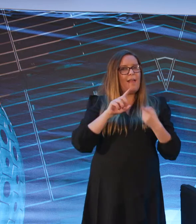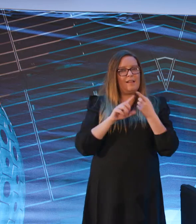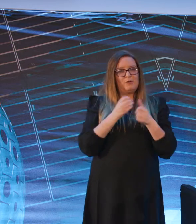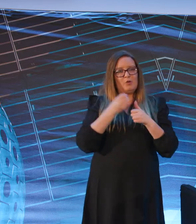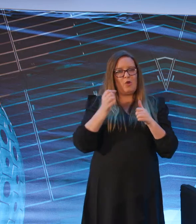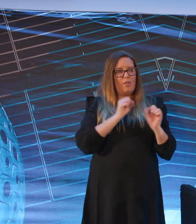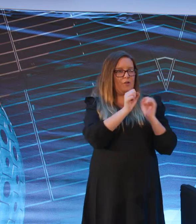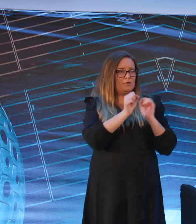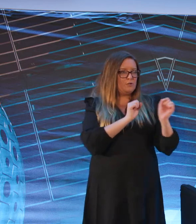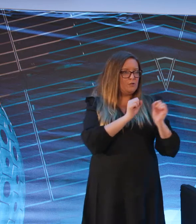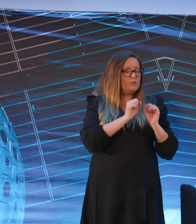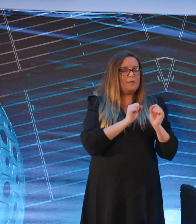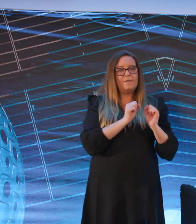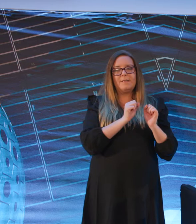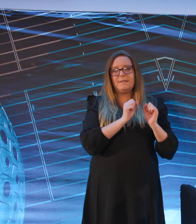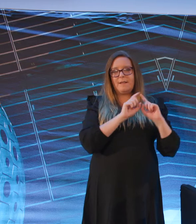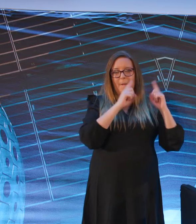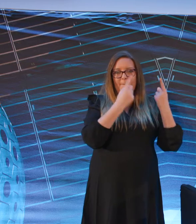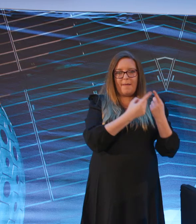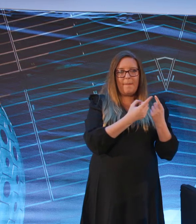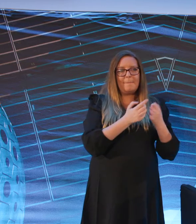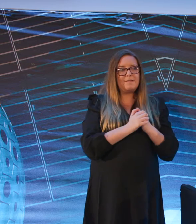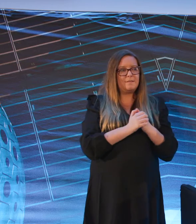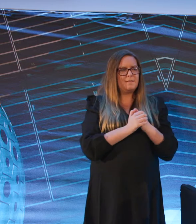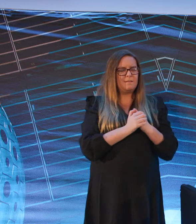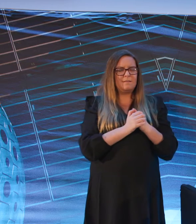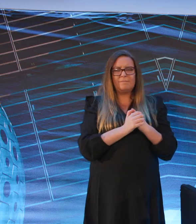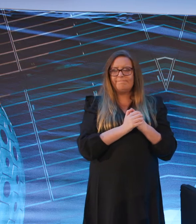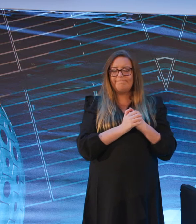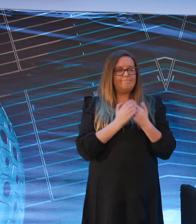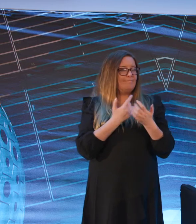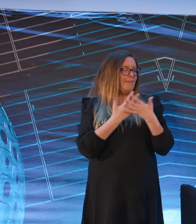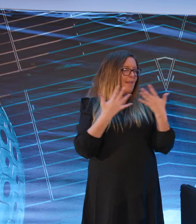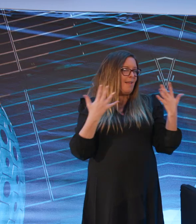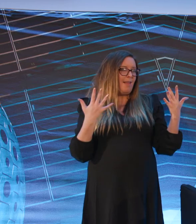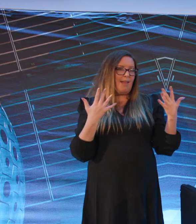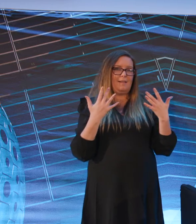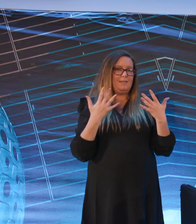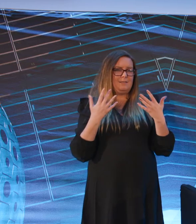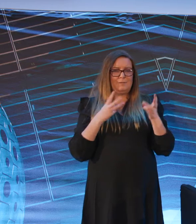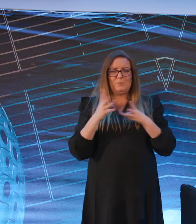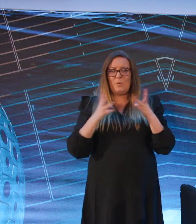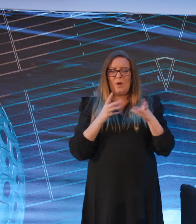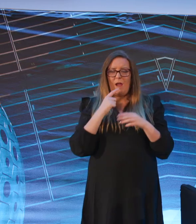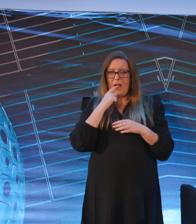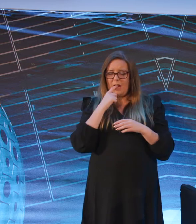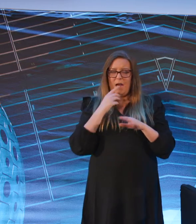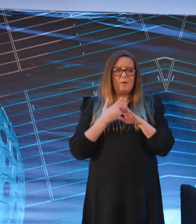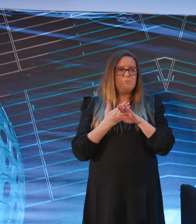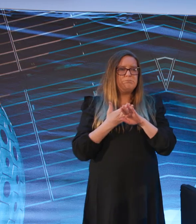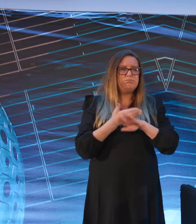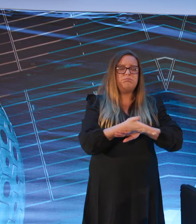service departments and workers who have put a lot of largely invisible labour into the